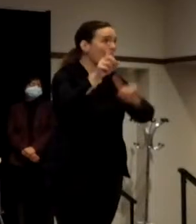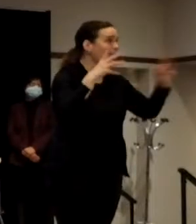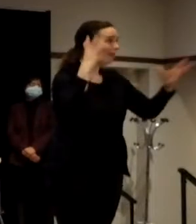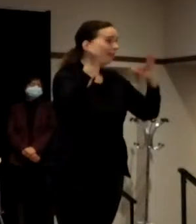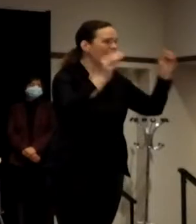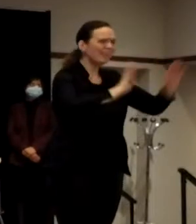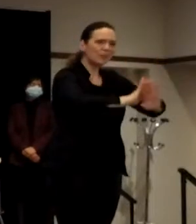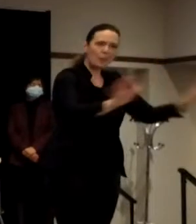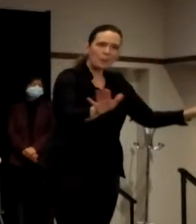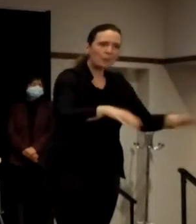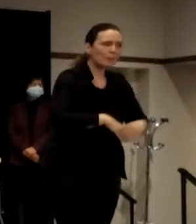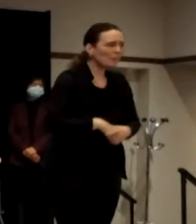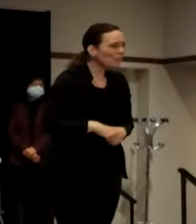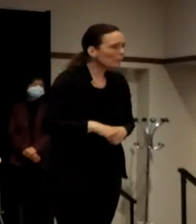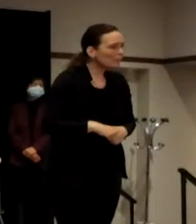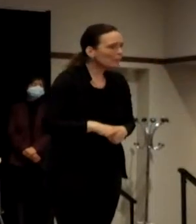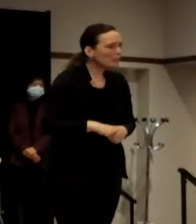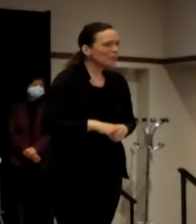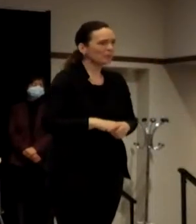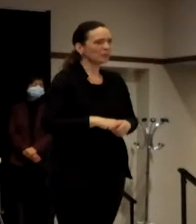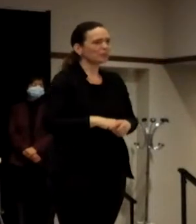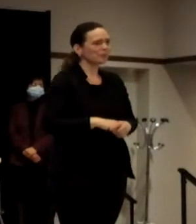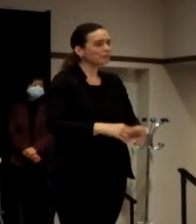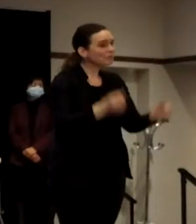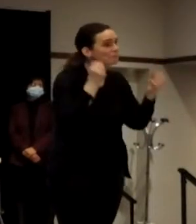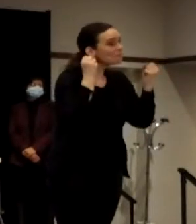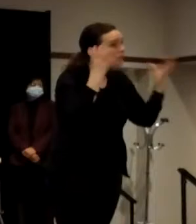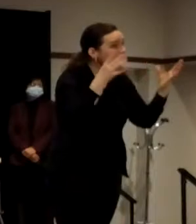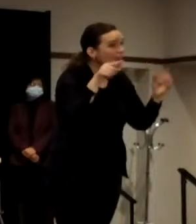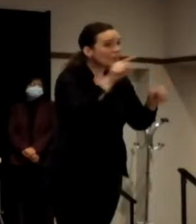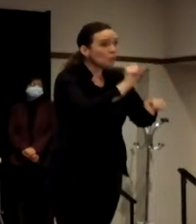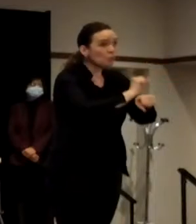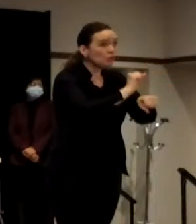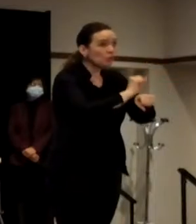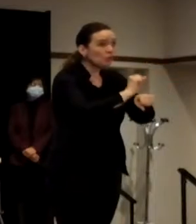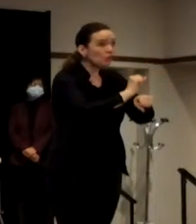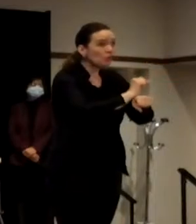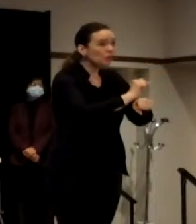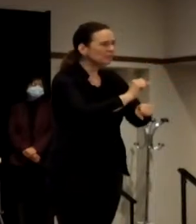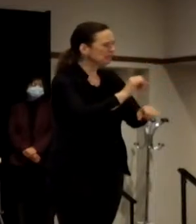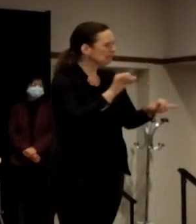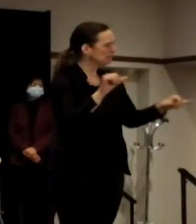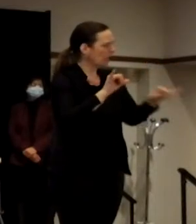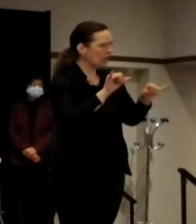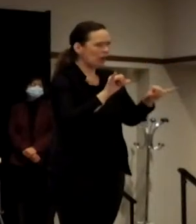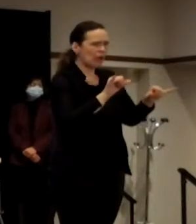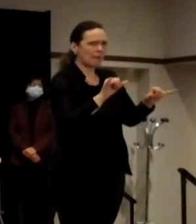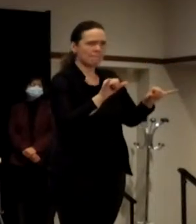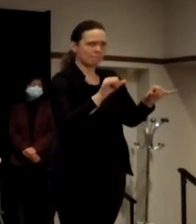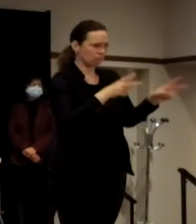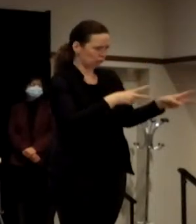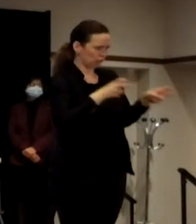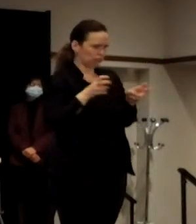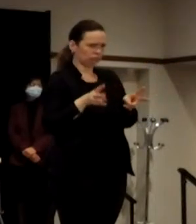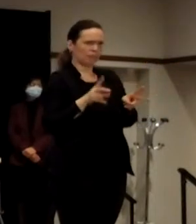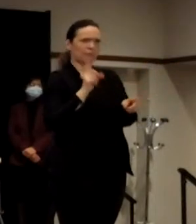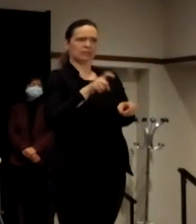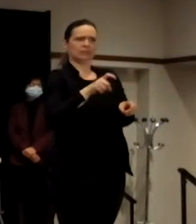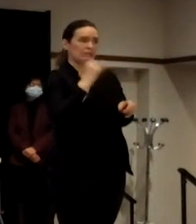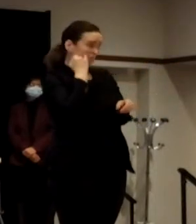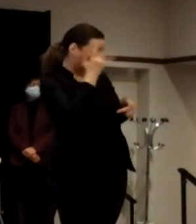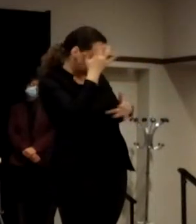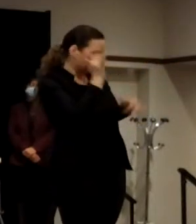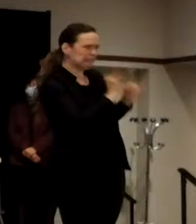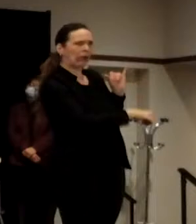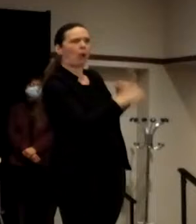certainly at schools. And many workplaces have adopted that and had a lot of success as well. Going back to Syracuse University, with all these new